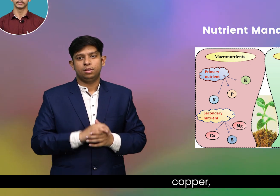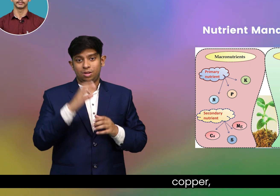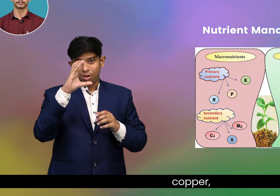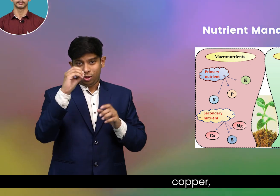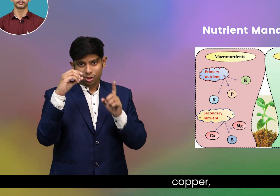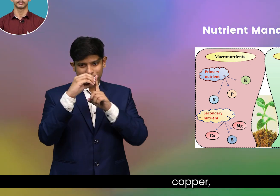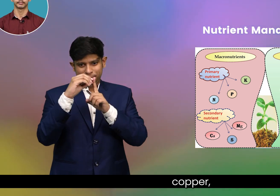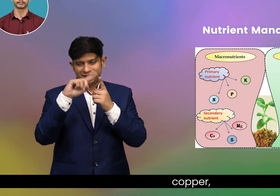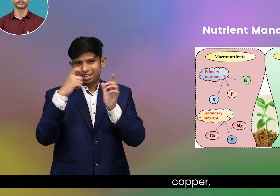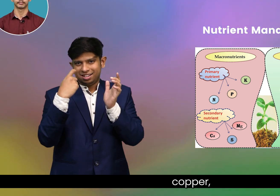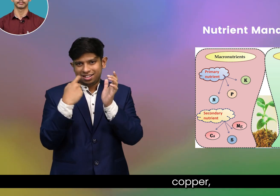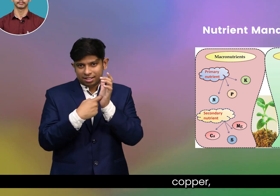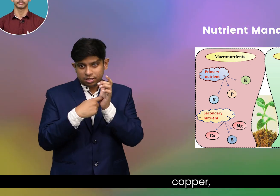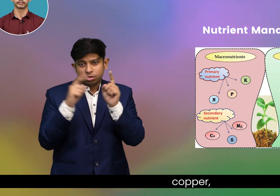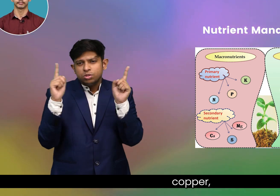copper,